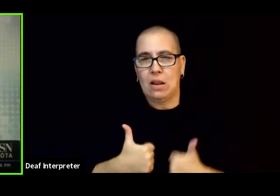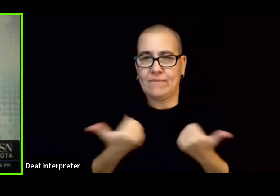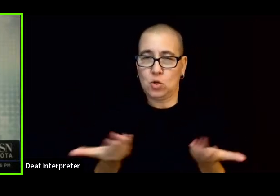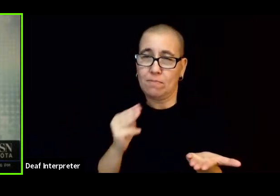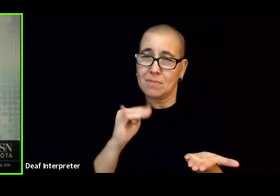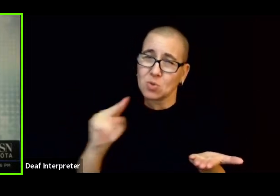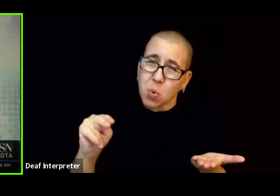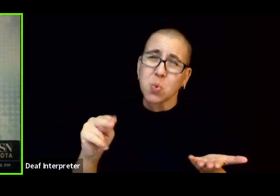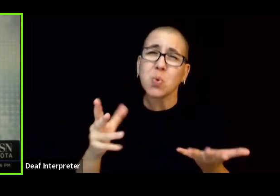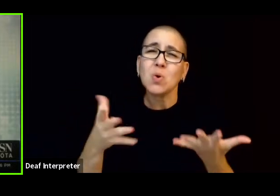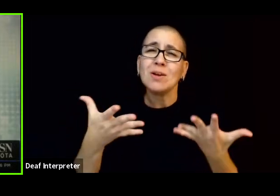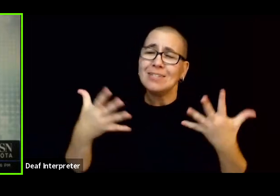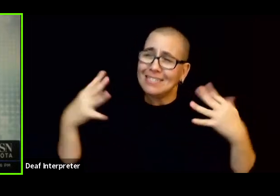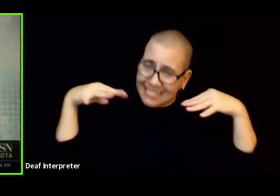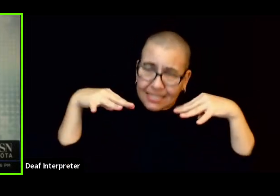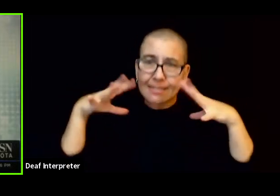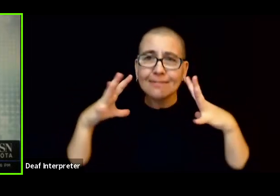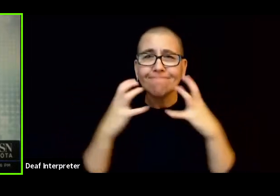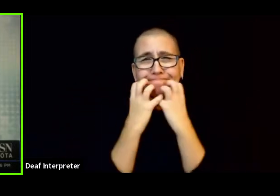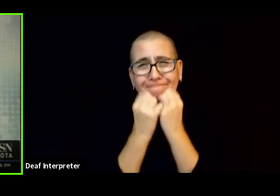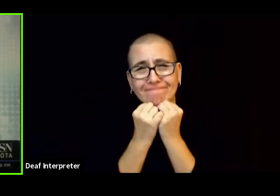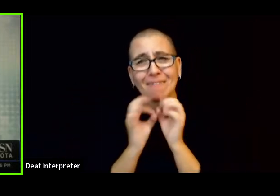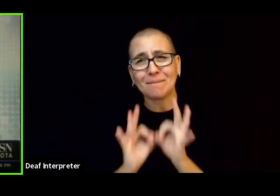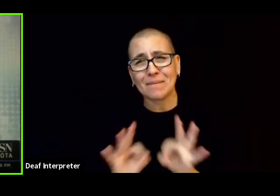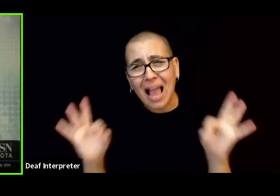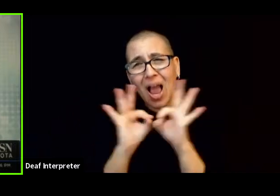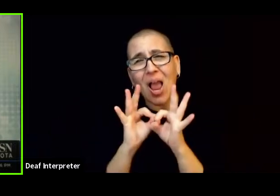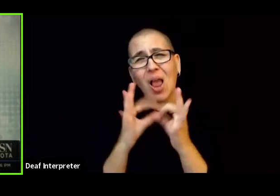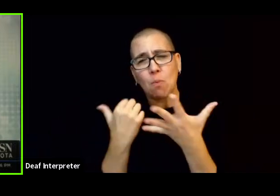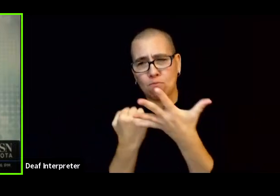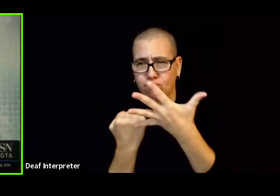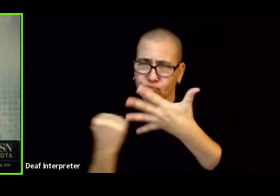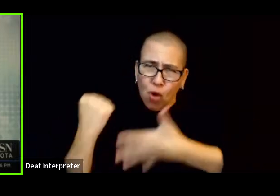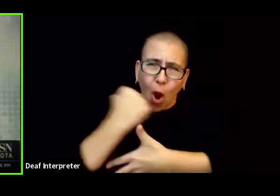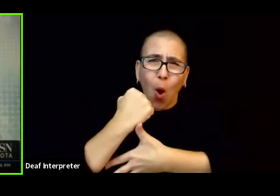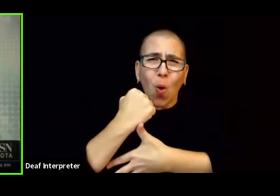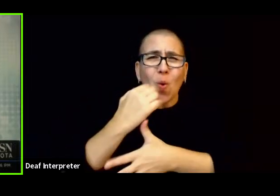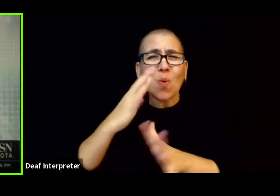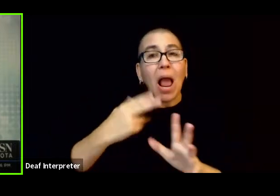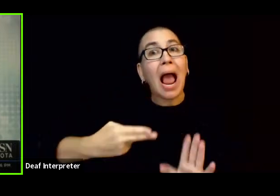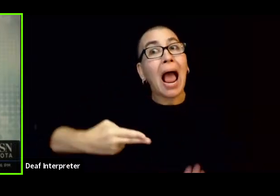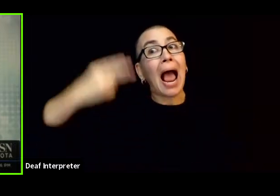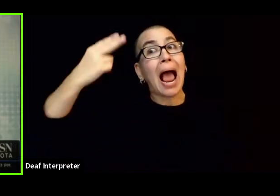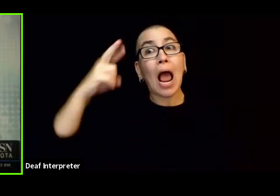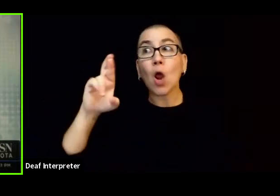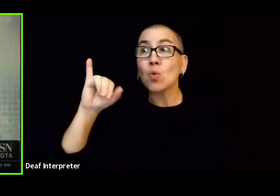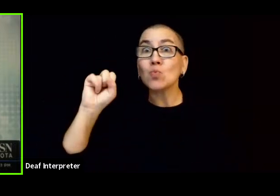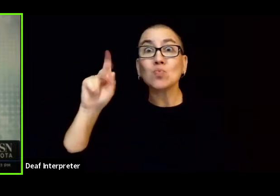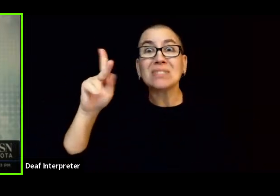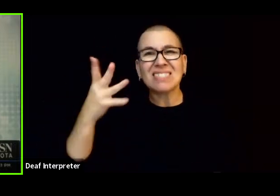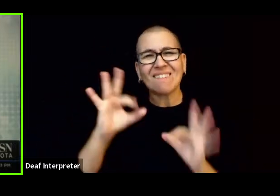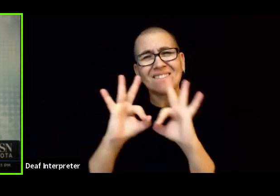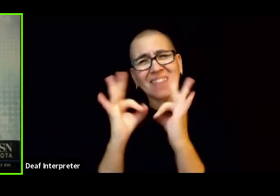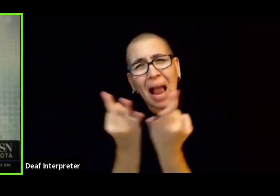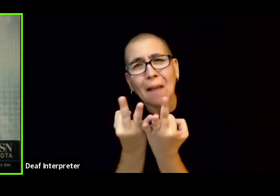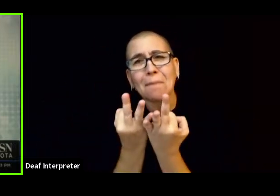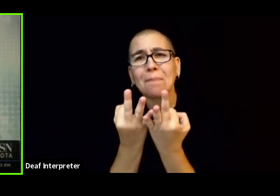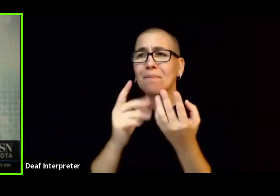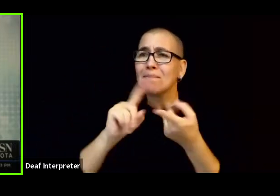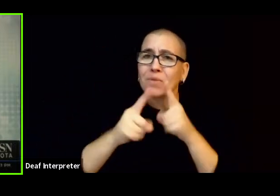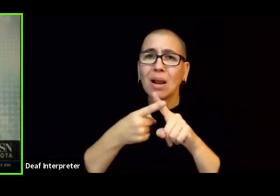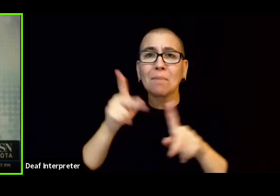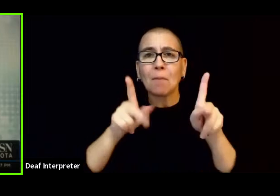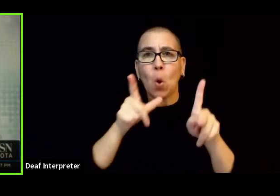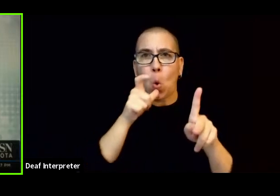do, to prioritize protecting our most vulnerable family members and neighbors, and to ensure that we are not transmitting the